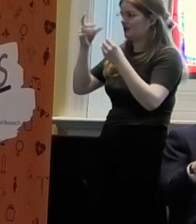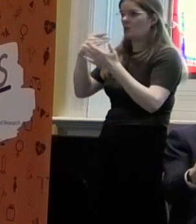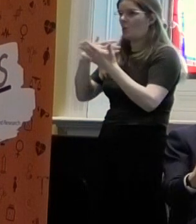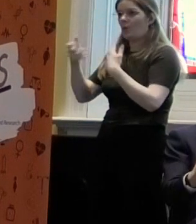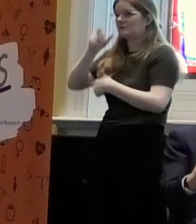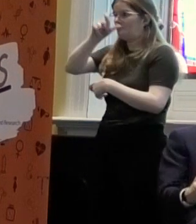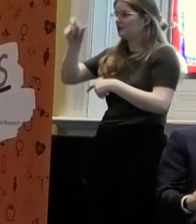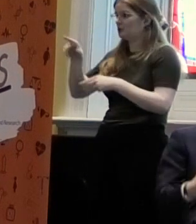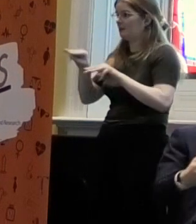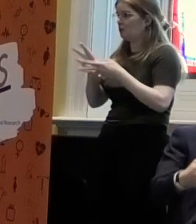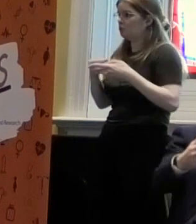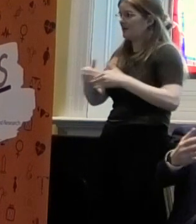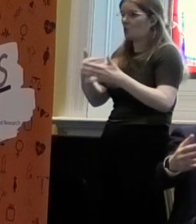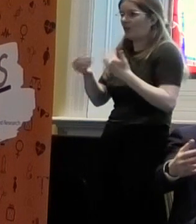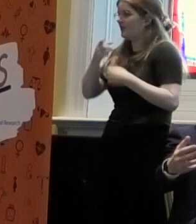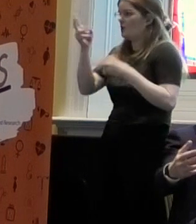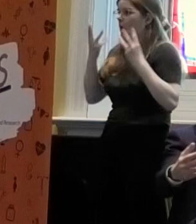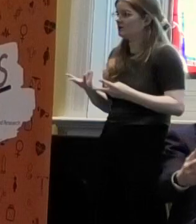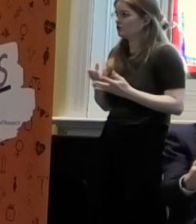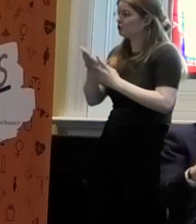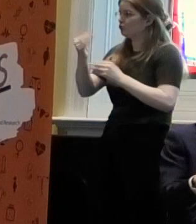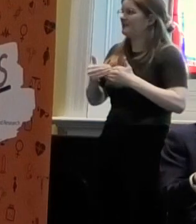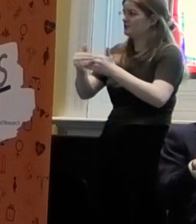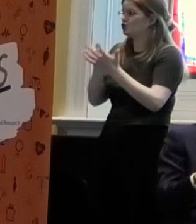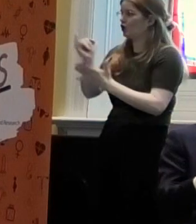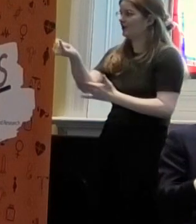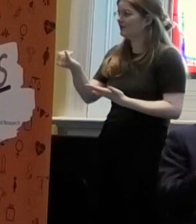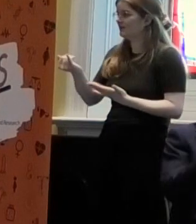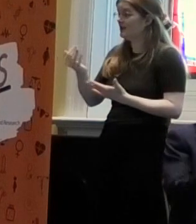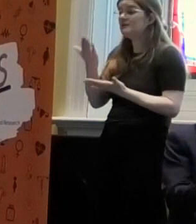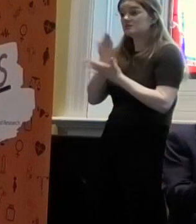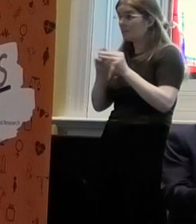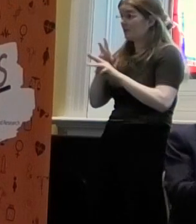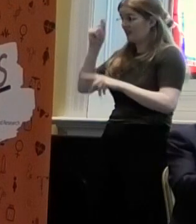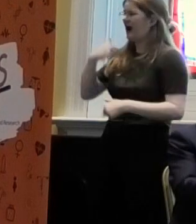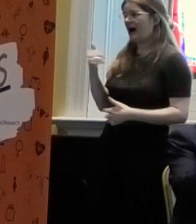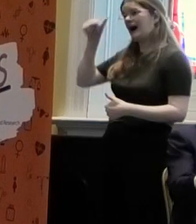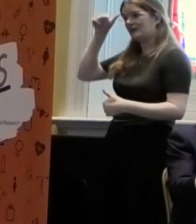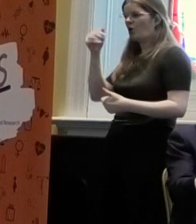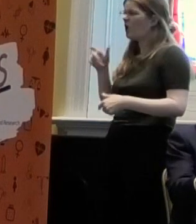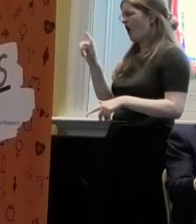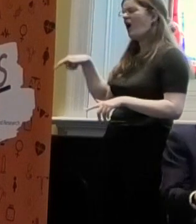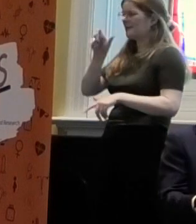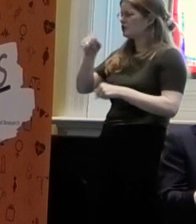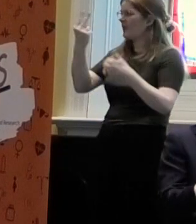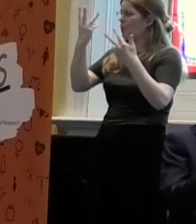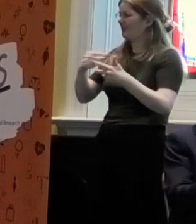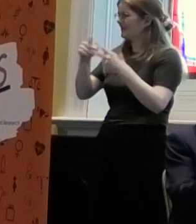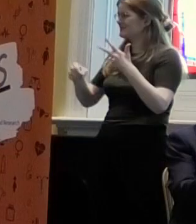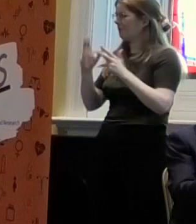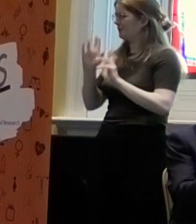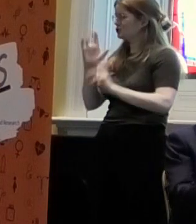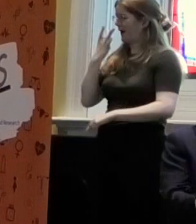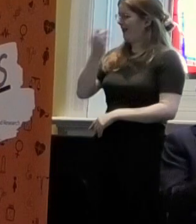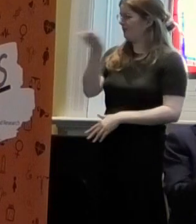patients want in terms of as their pregnancy progresses. So a lot of people think they know what patients want. Why don't we listen